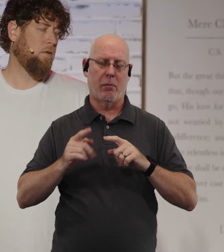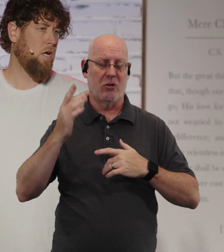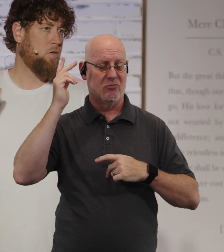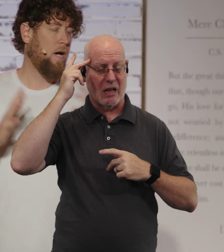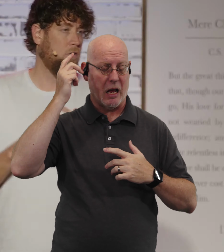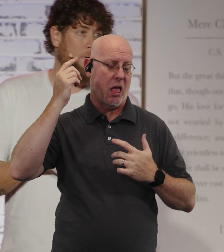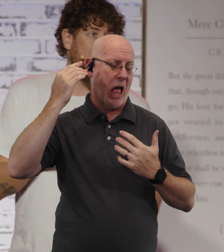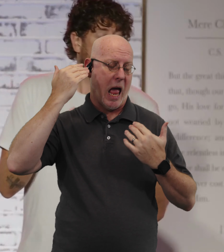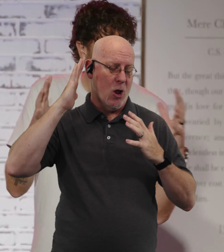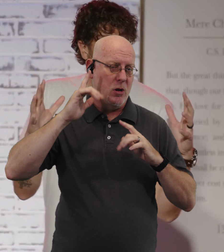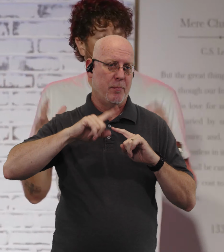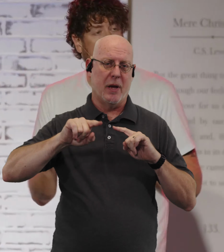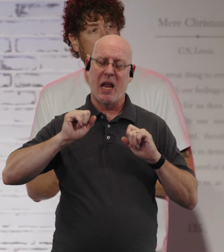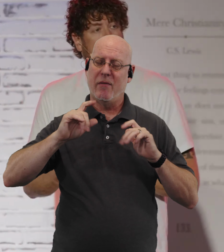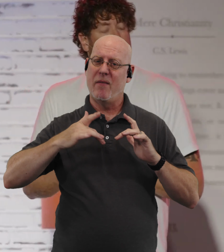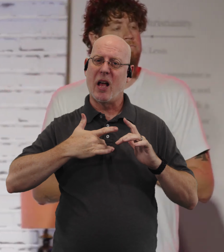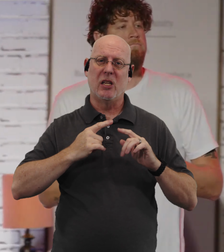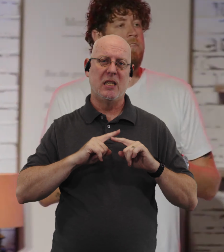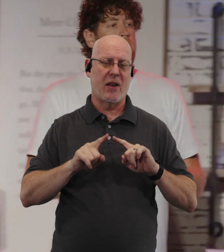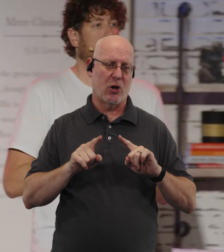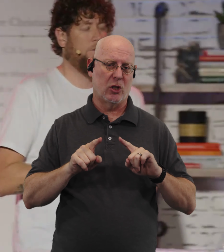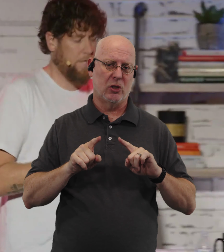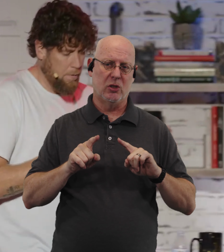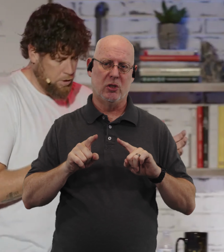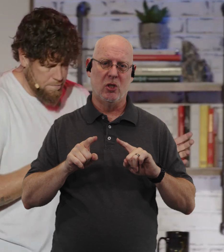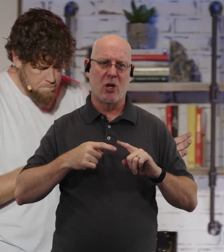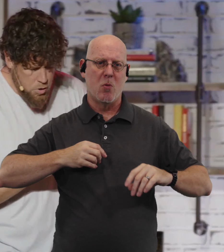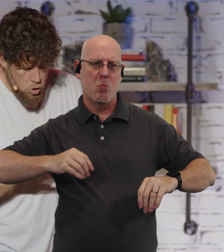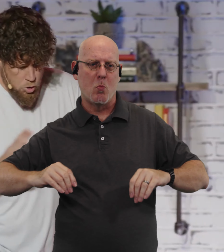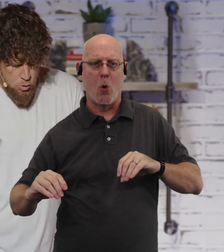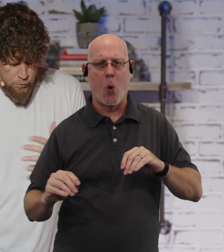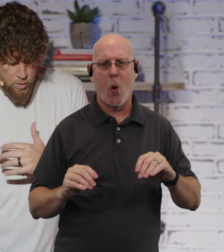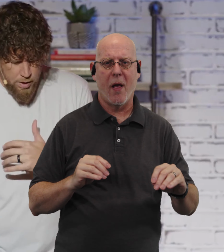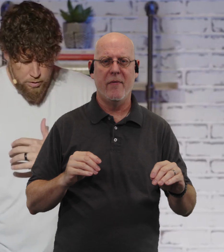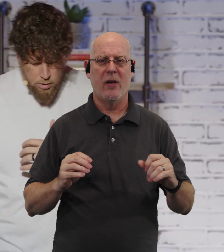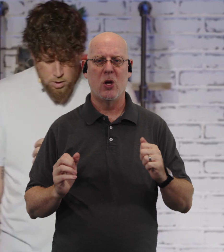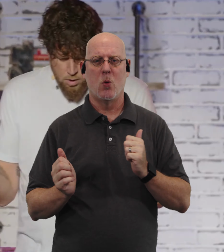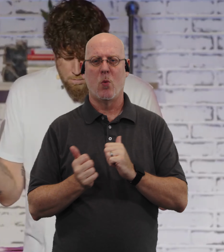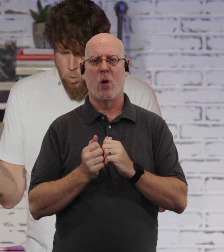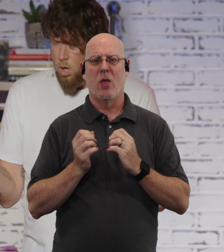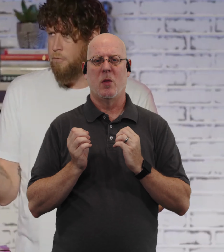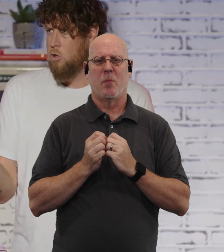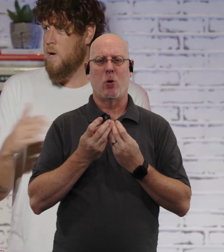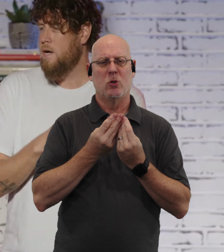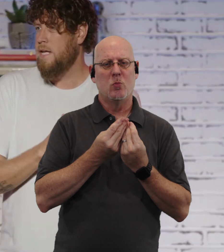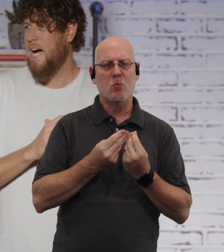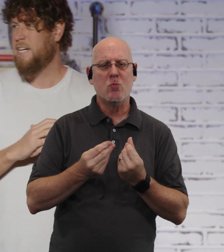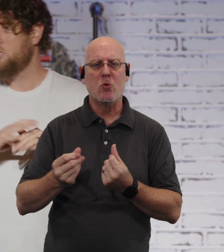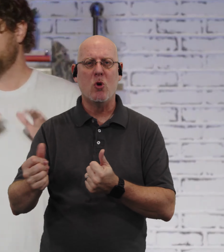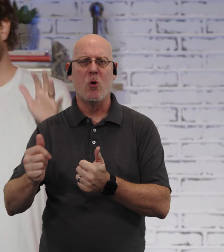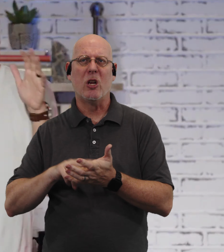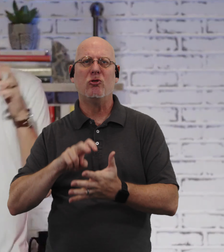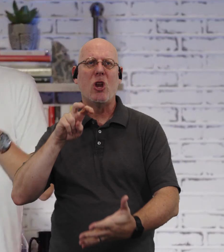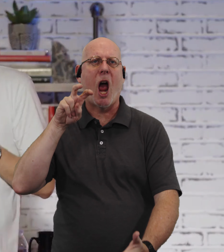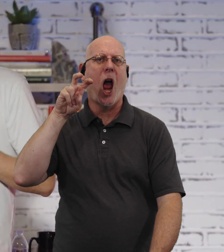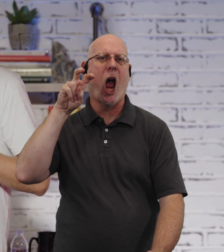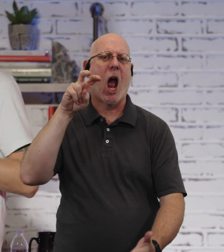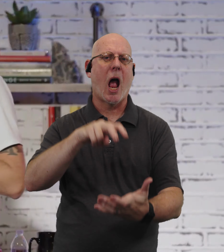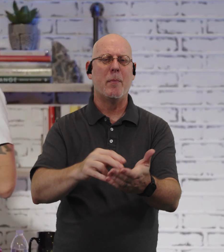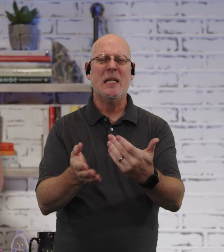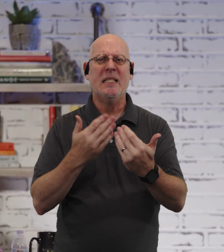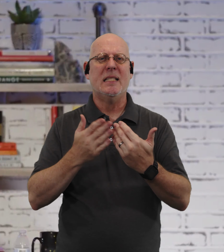it was psychological. I don't know. But everything felt different. It felt like I could move with more fluidity, that I could jump with